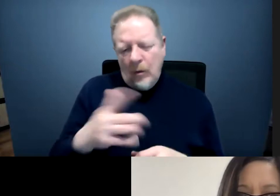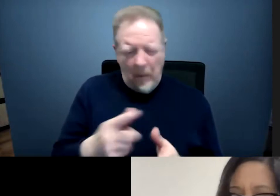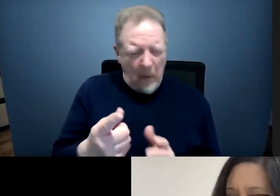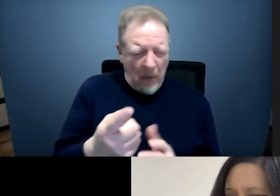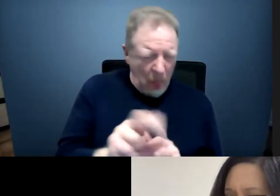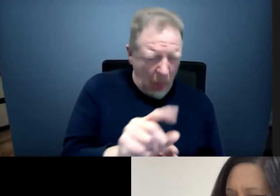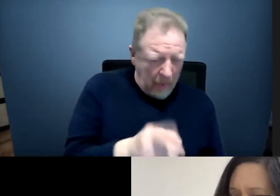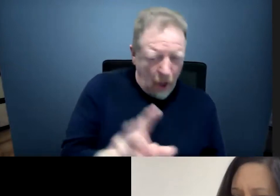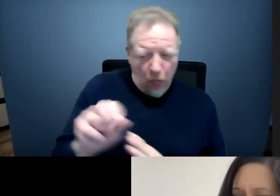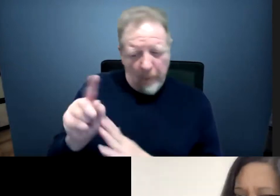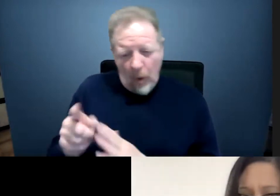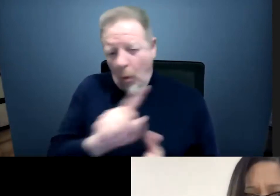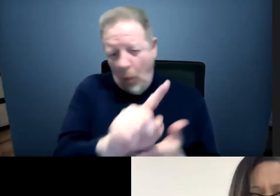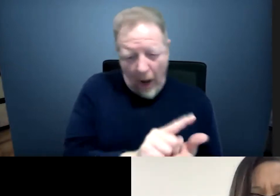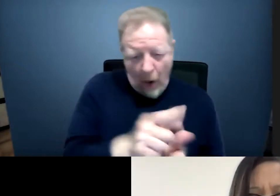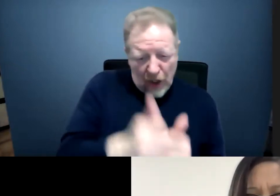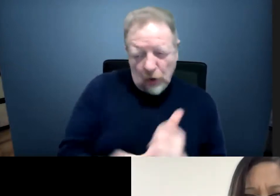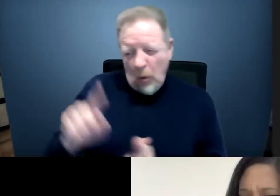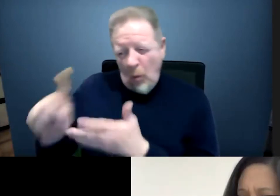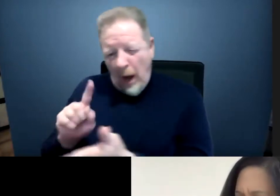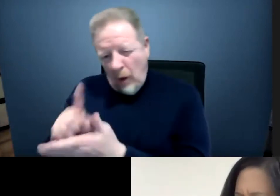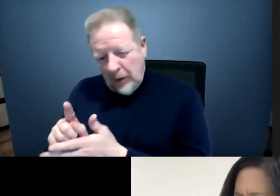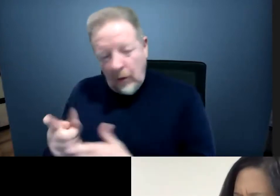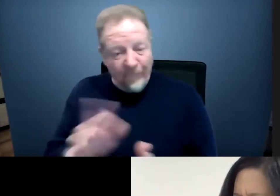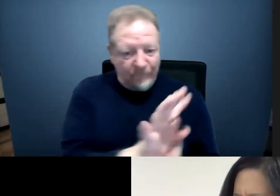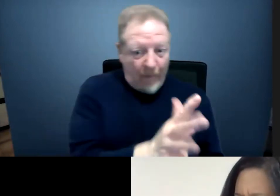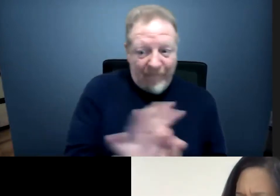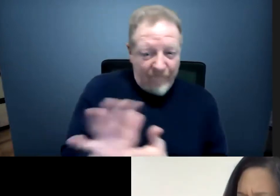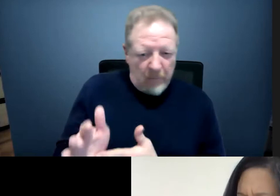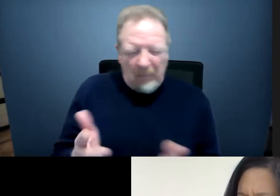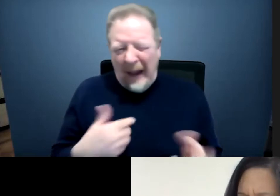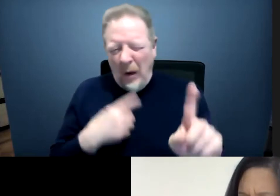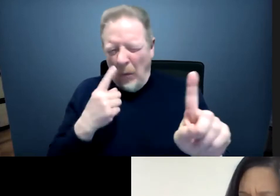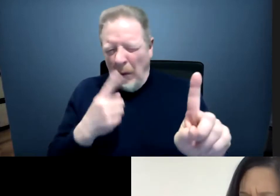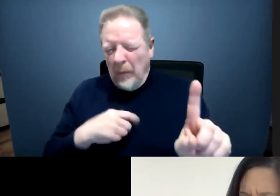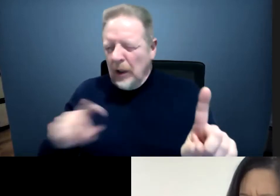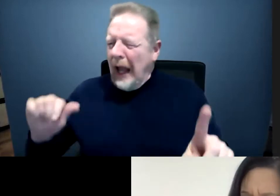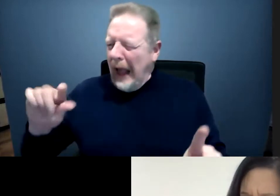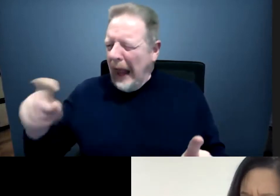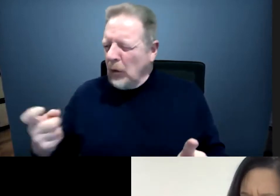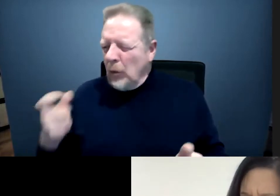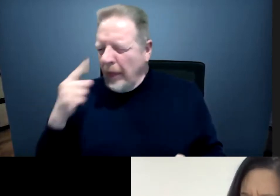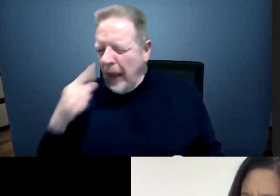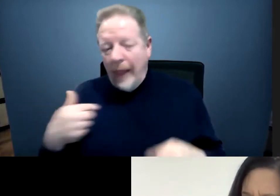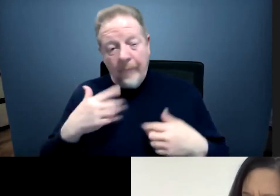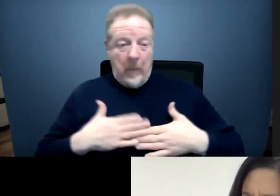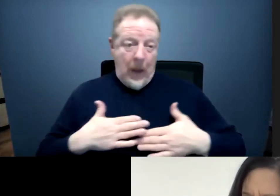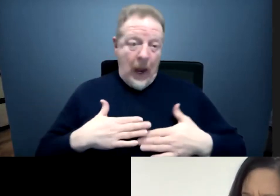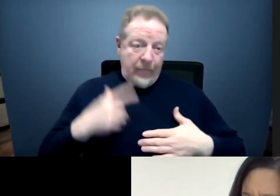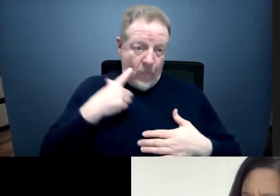like an hour each, or 45 minutes each? Alex, what do you think? I think for mine, I'll probably, for the deaf and hard of hearing survey, I'm gonna